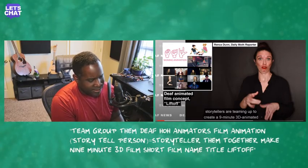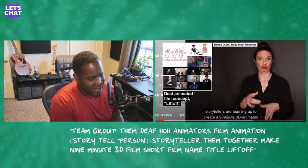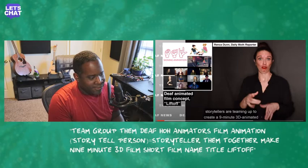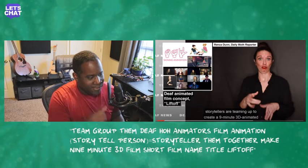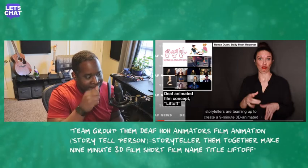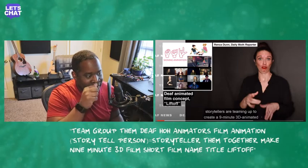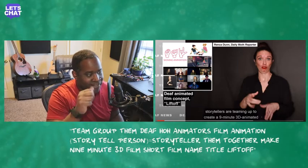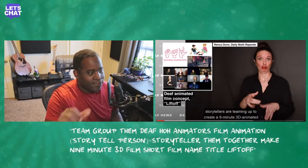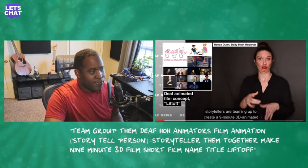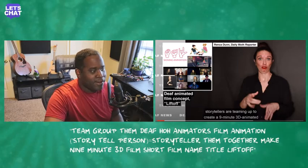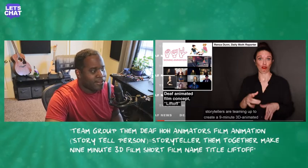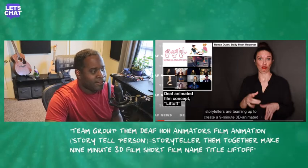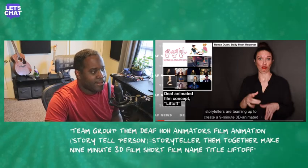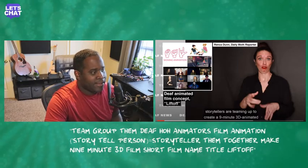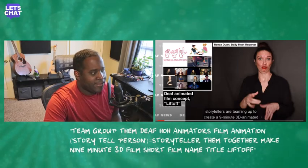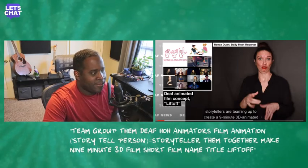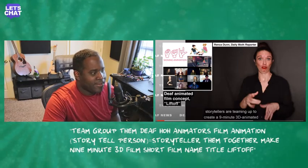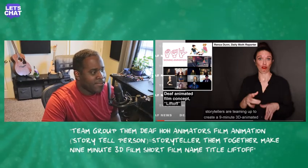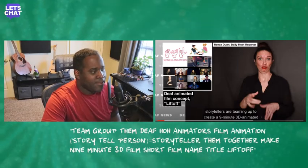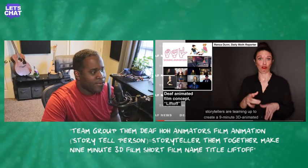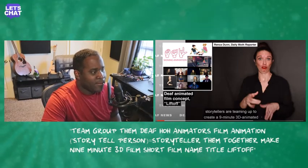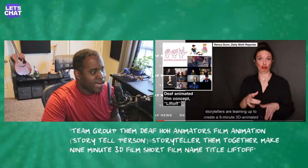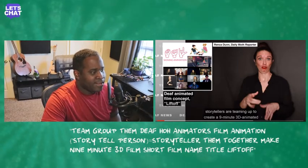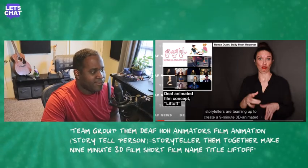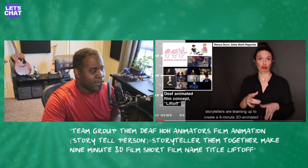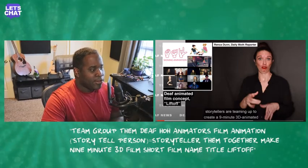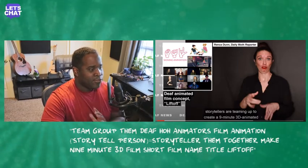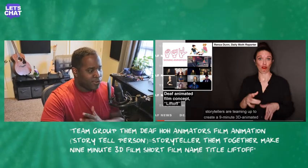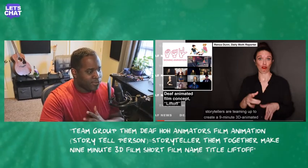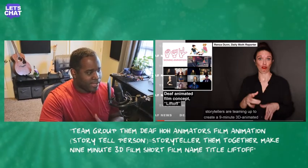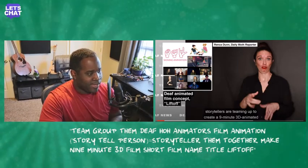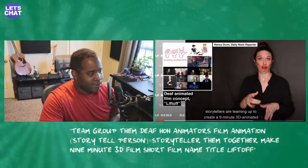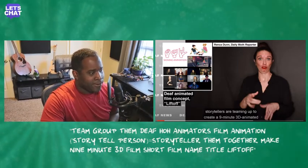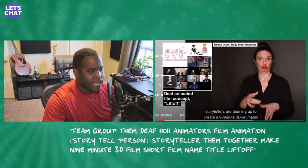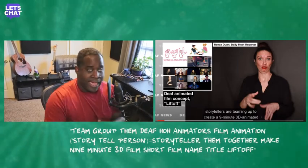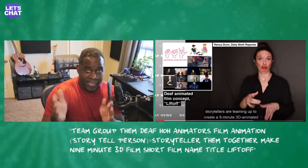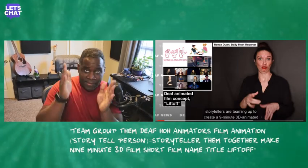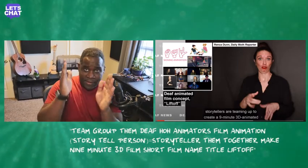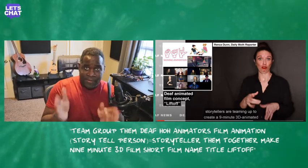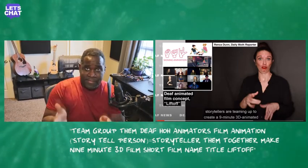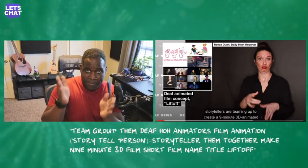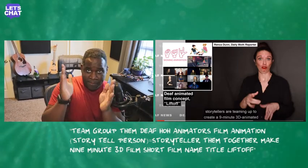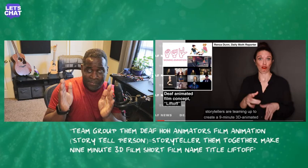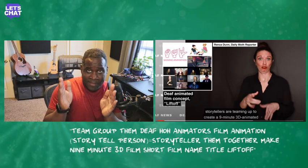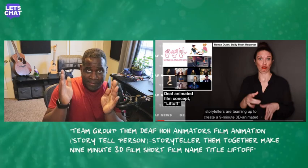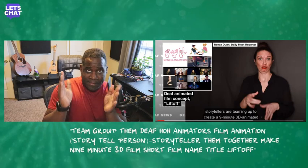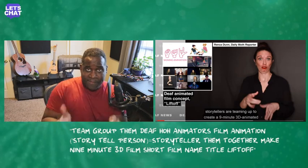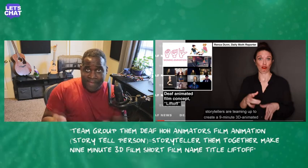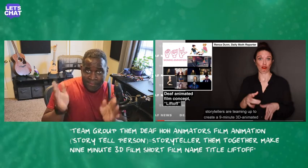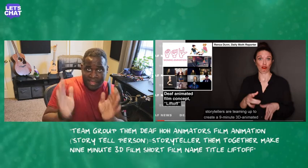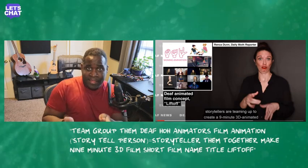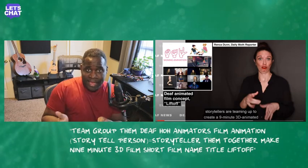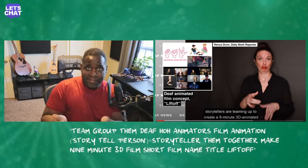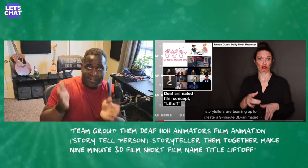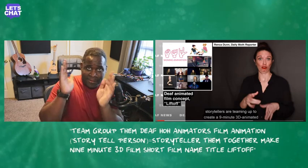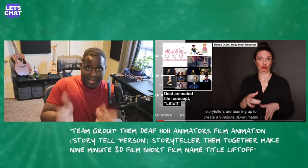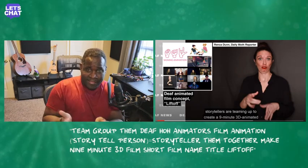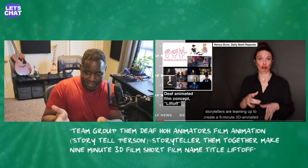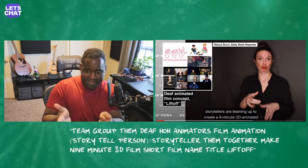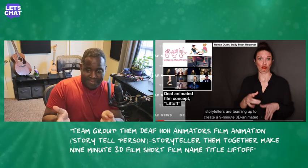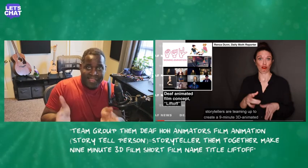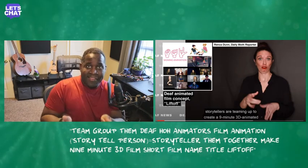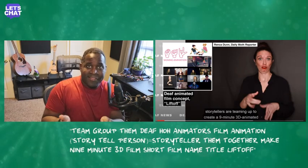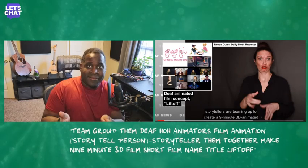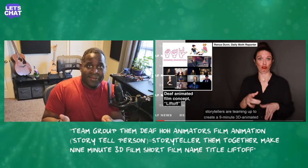storyteller. So that's how you say storyteller in ASL. Sometimes you combine terms together. And then if you use the family class, or